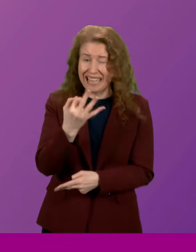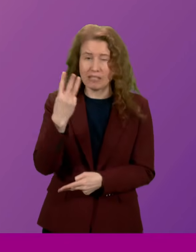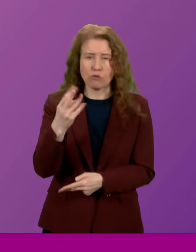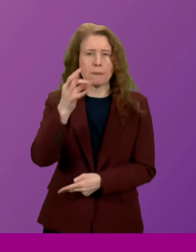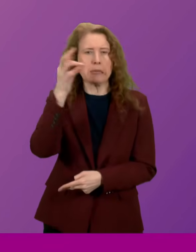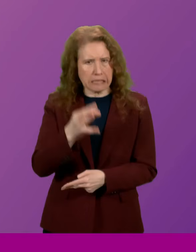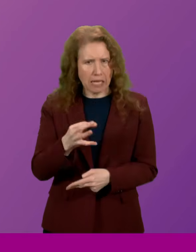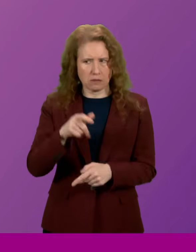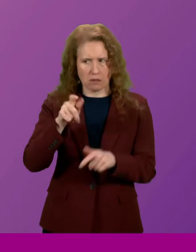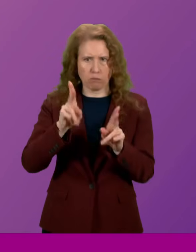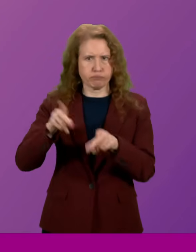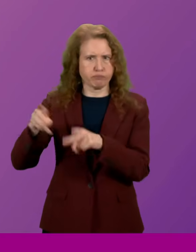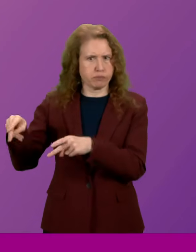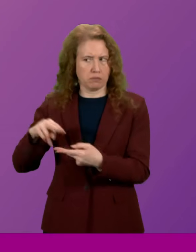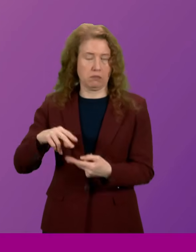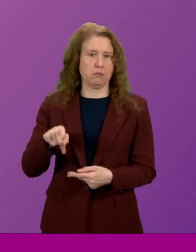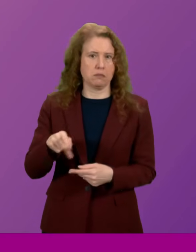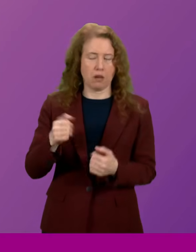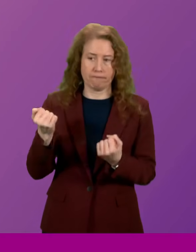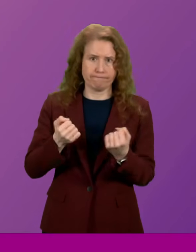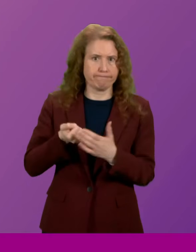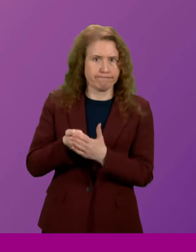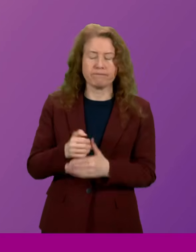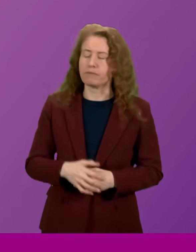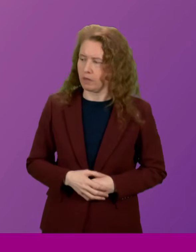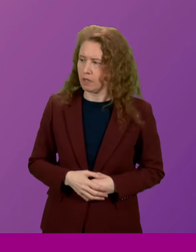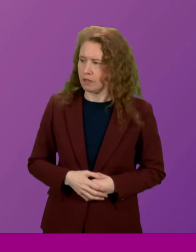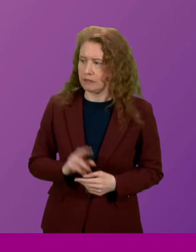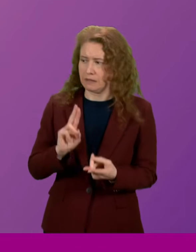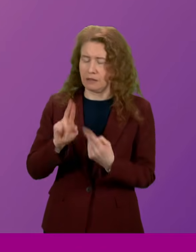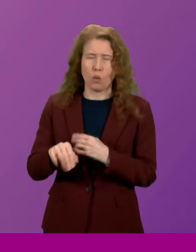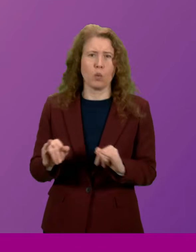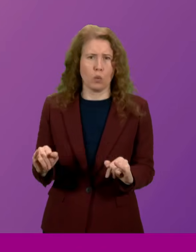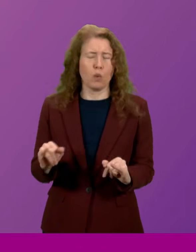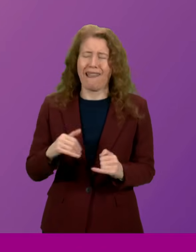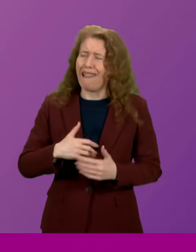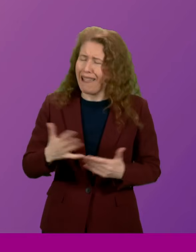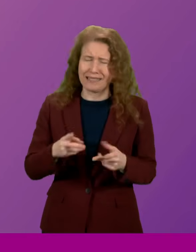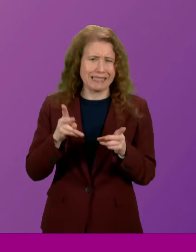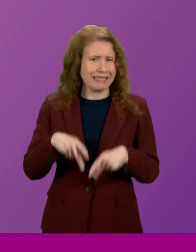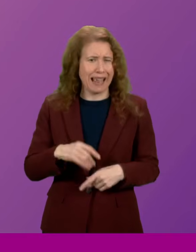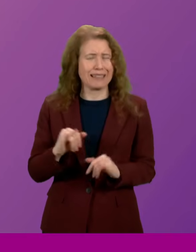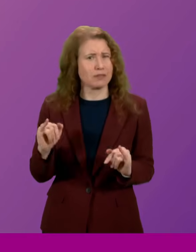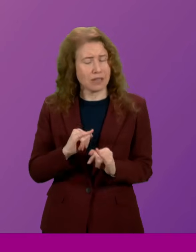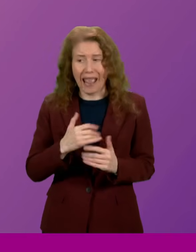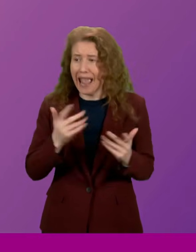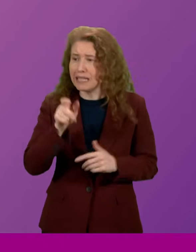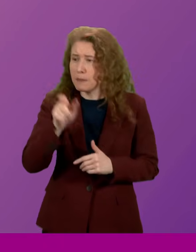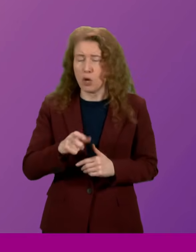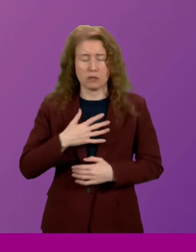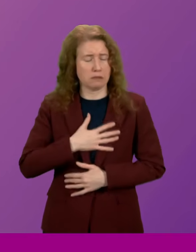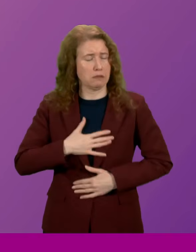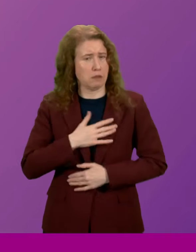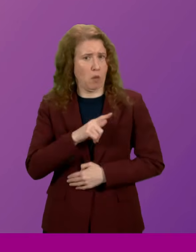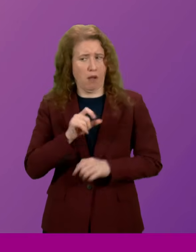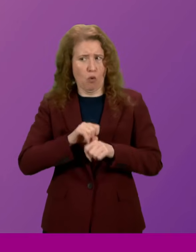83%. First Minister. President Officer, any death or serious injury on our roads is a tragedy, and I offer my sympathies to everyone affected by the loss of a